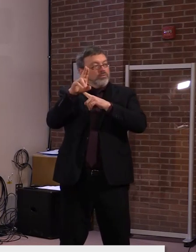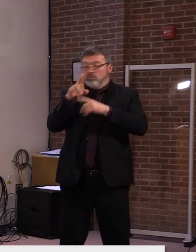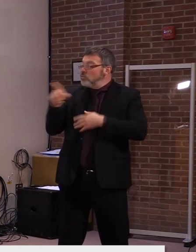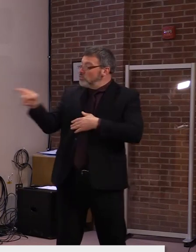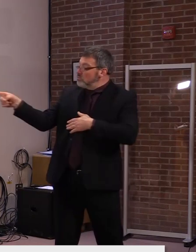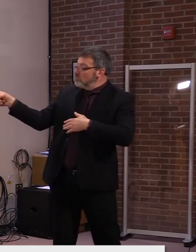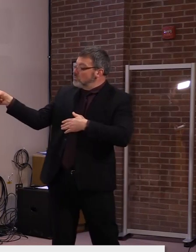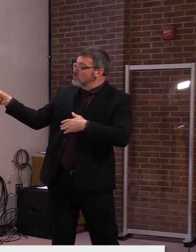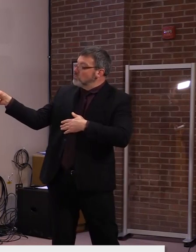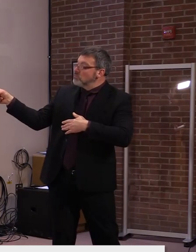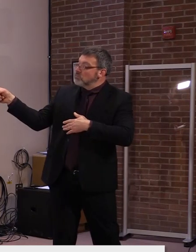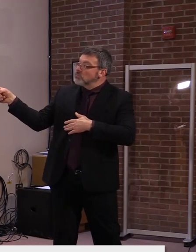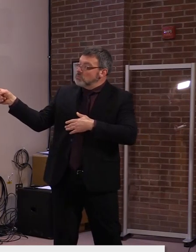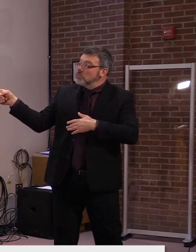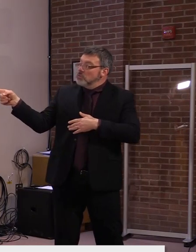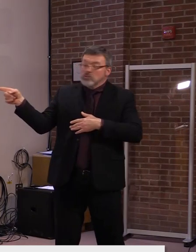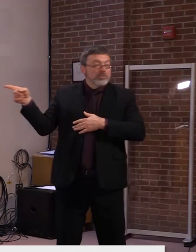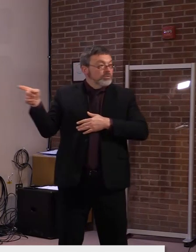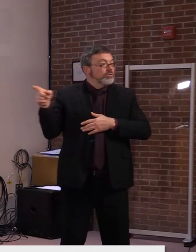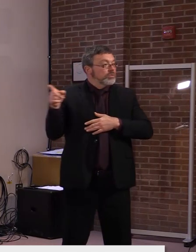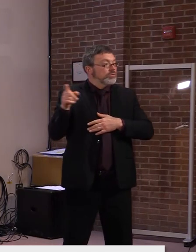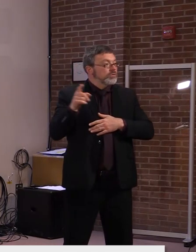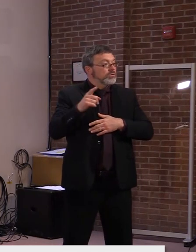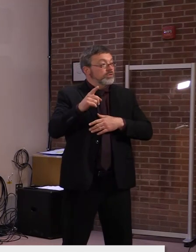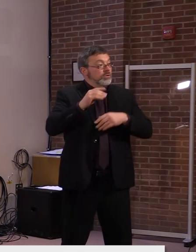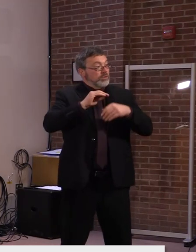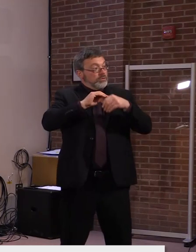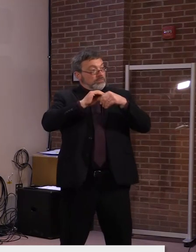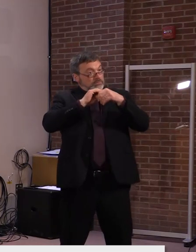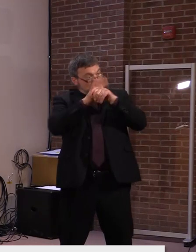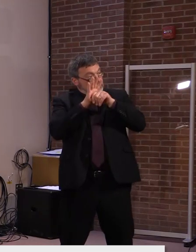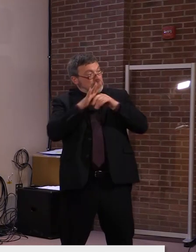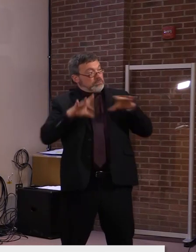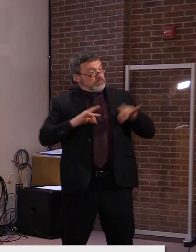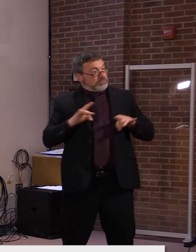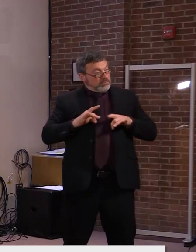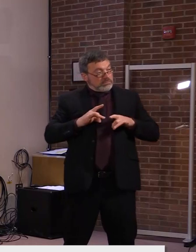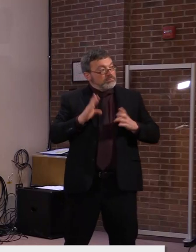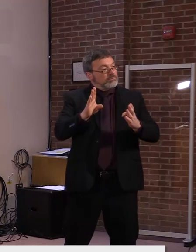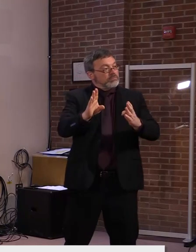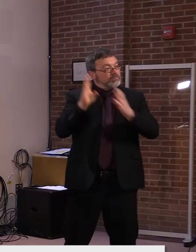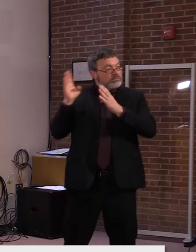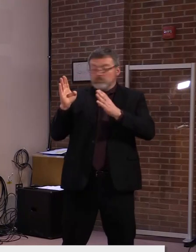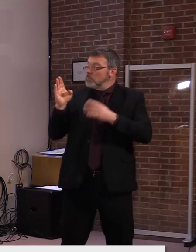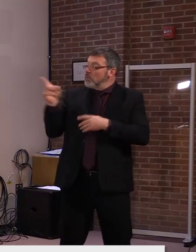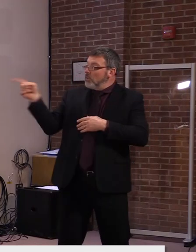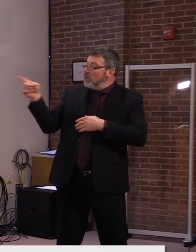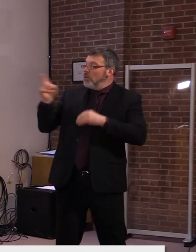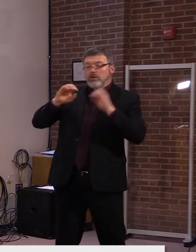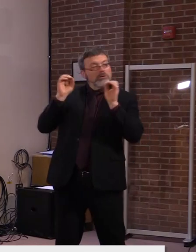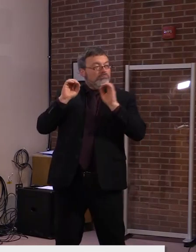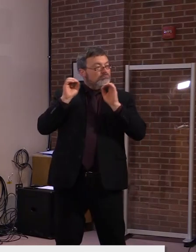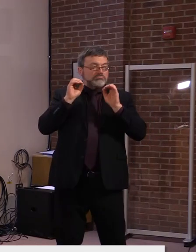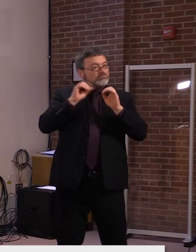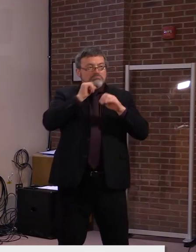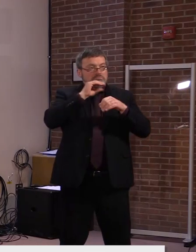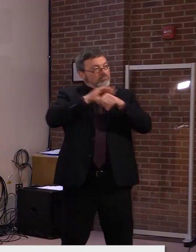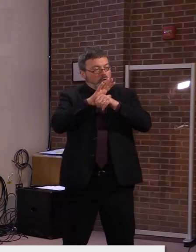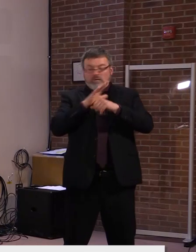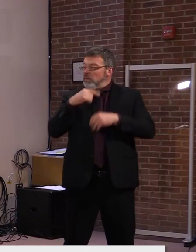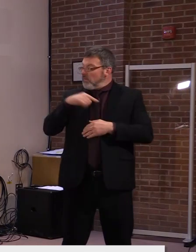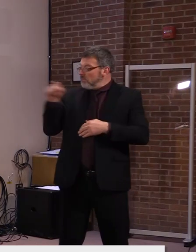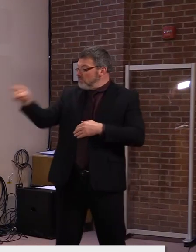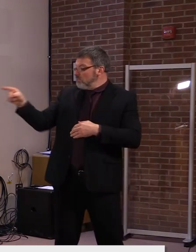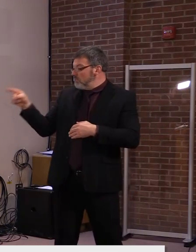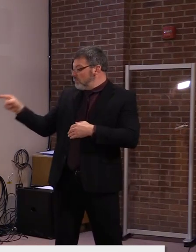of non-COVID patients in the ICU. So availability on the trend side has ticked up a bit over the last 7 days, which is certainly good